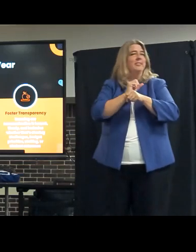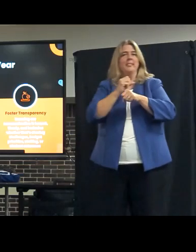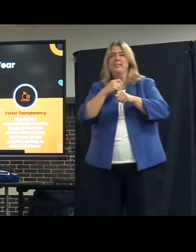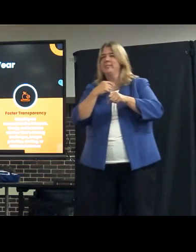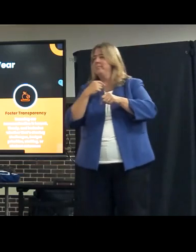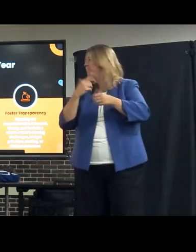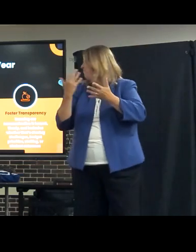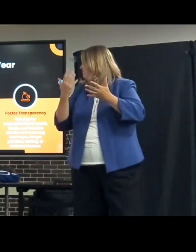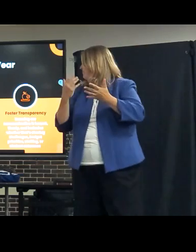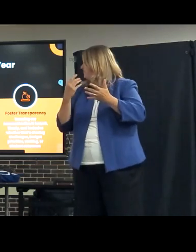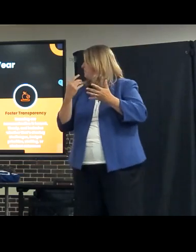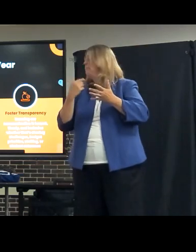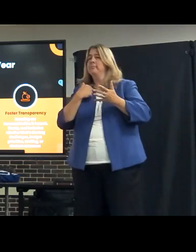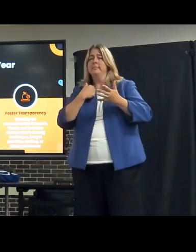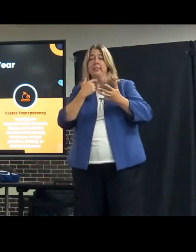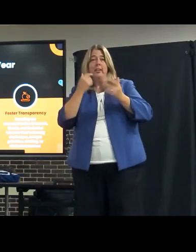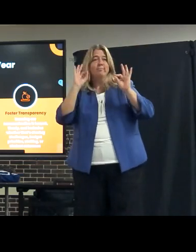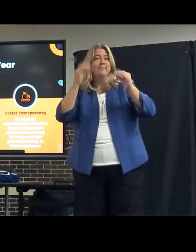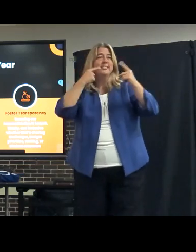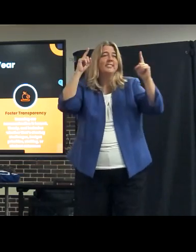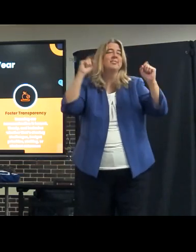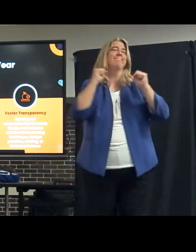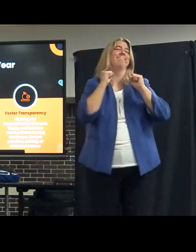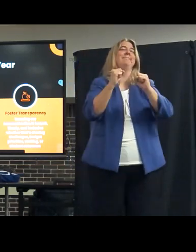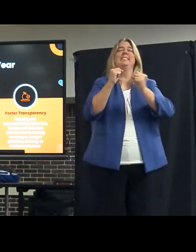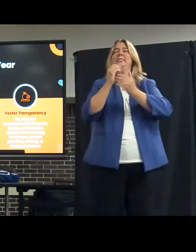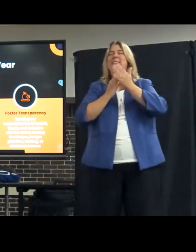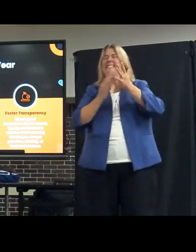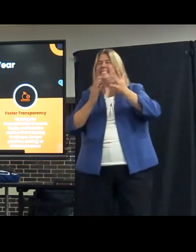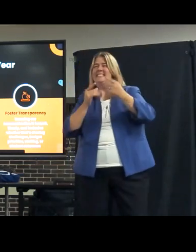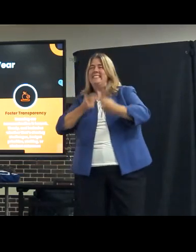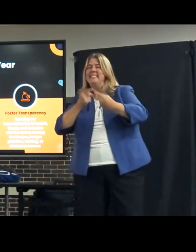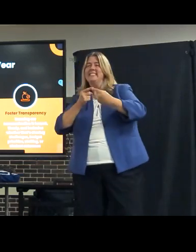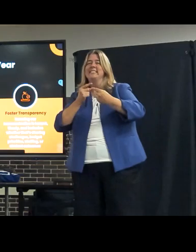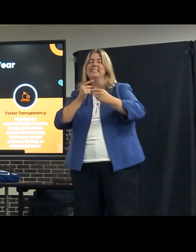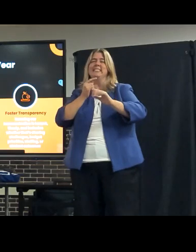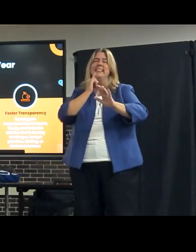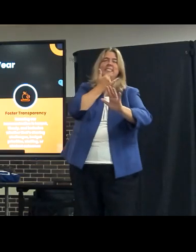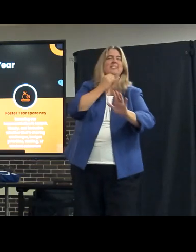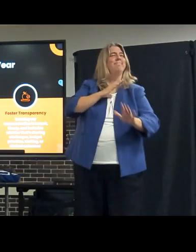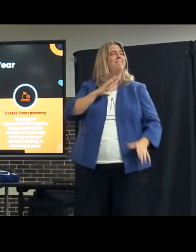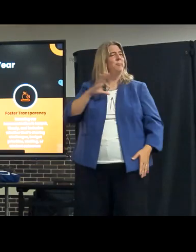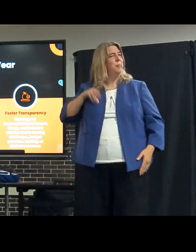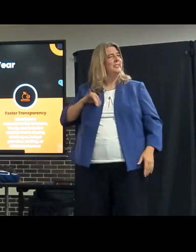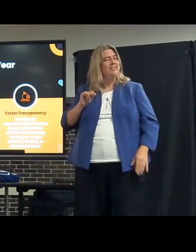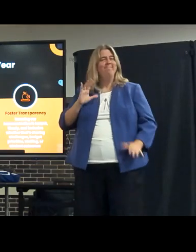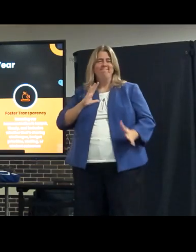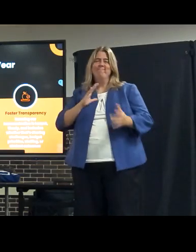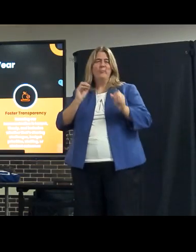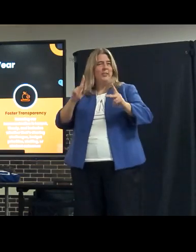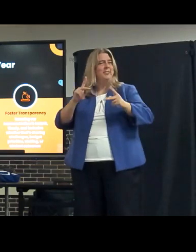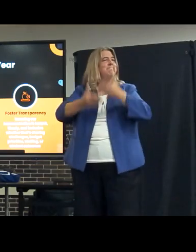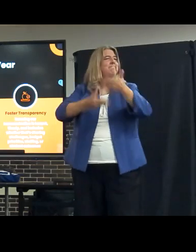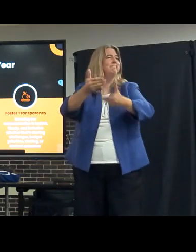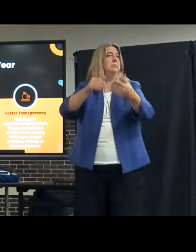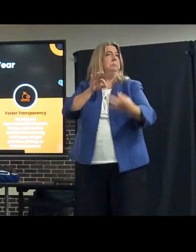model accountability, to make sure we are doing our due diligence. And we will have